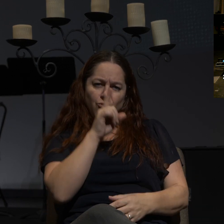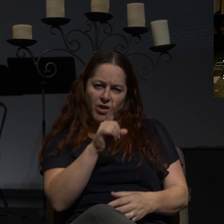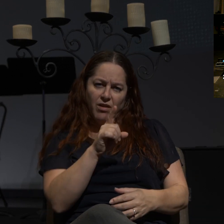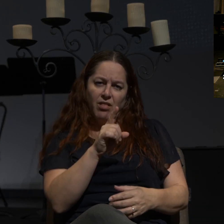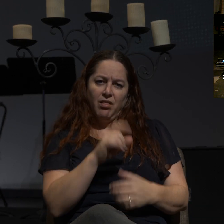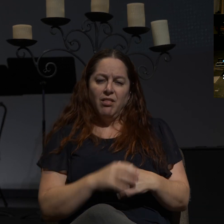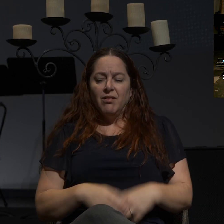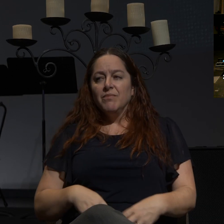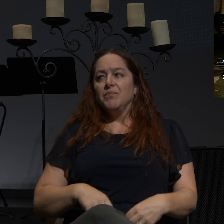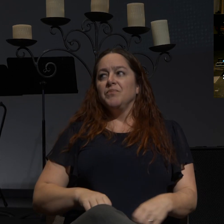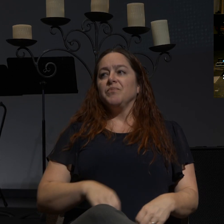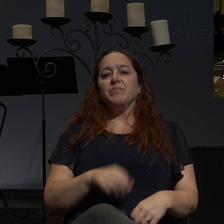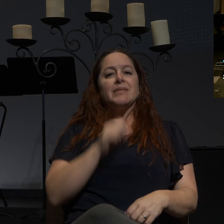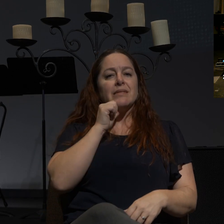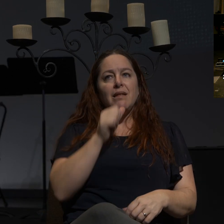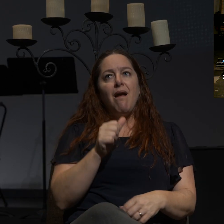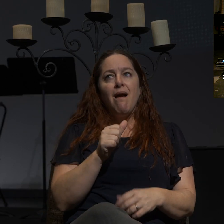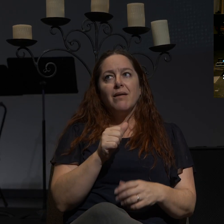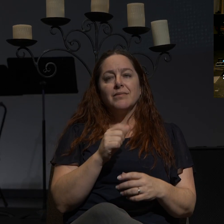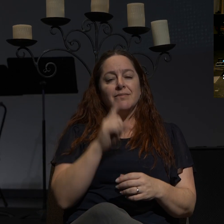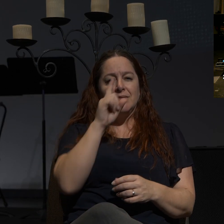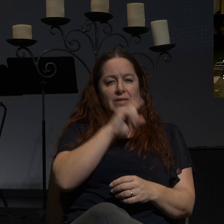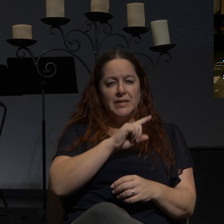with him.